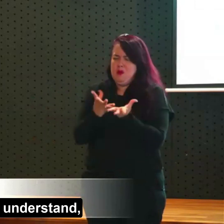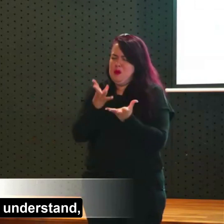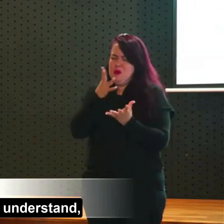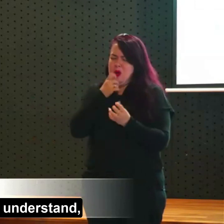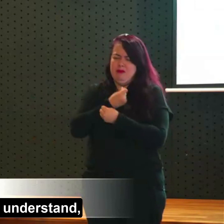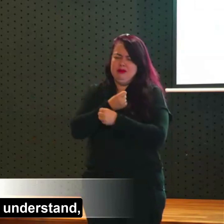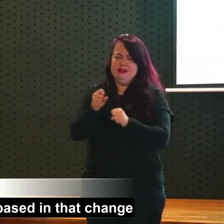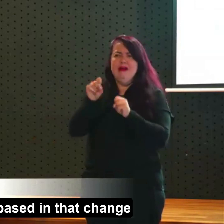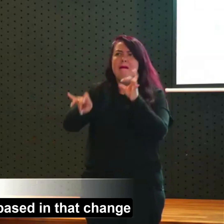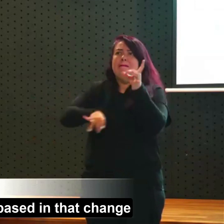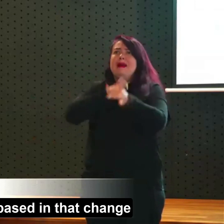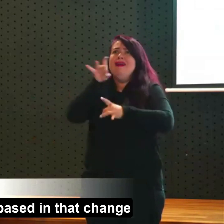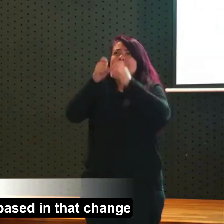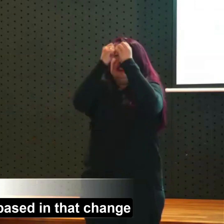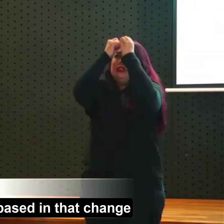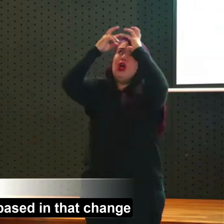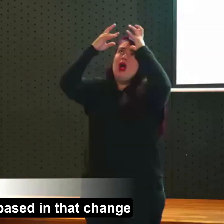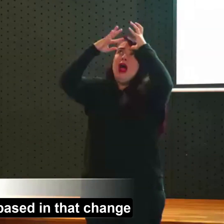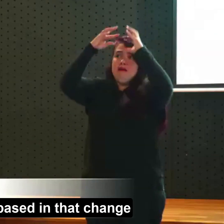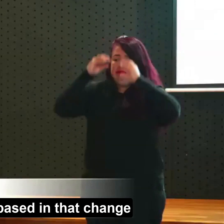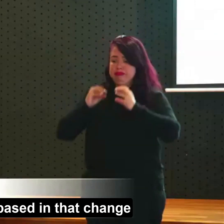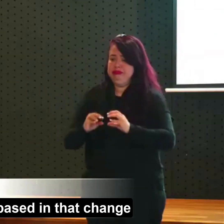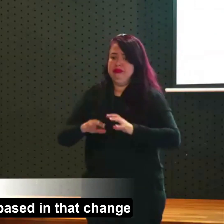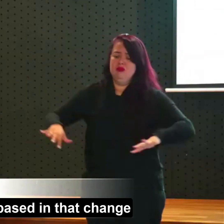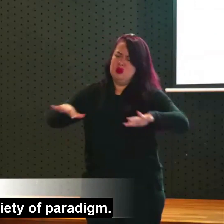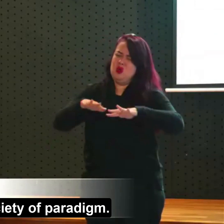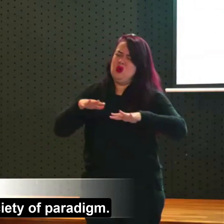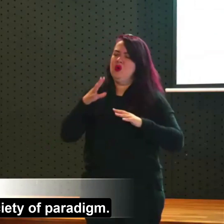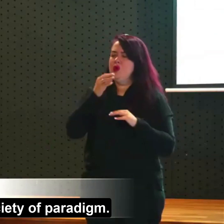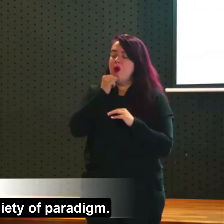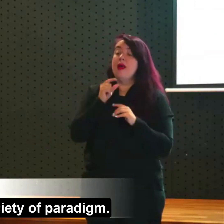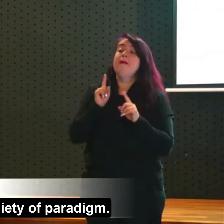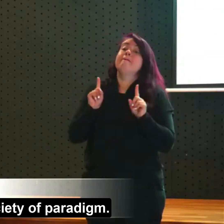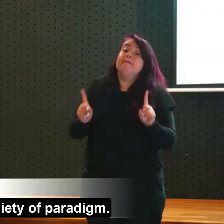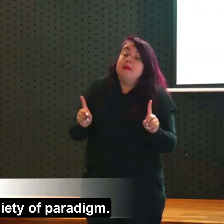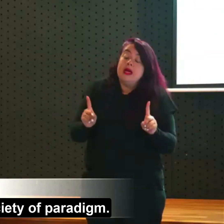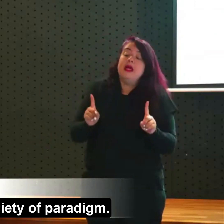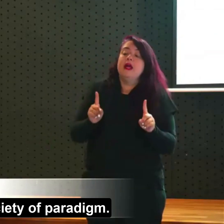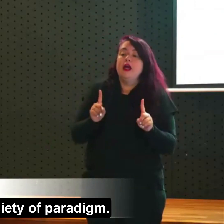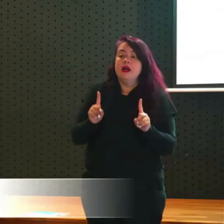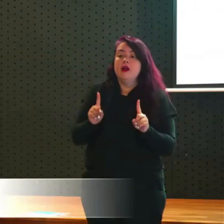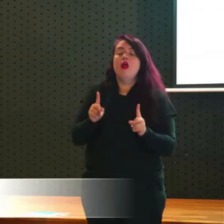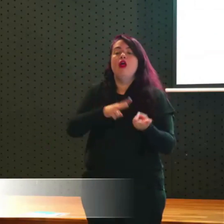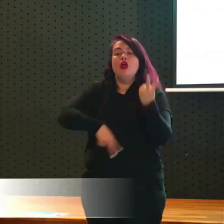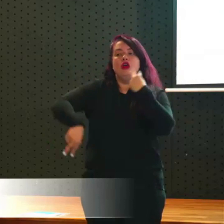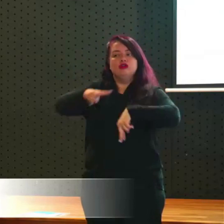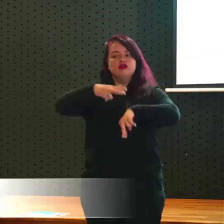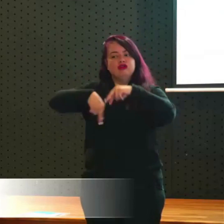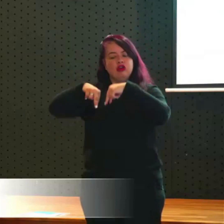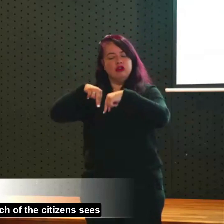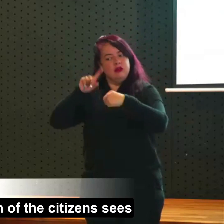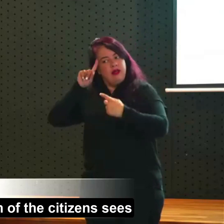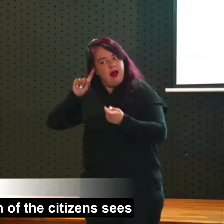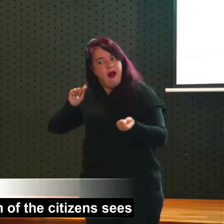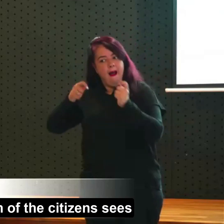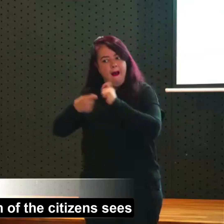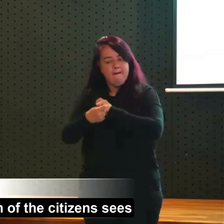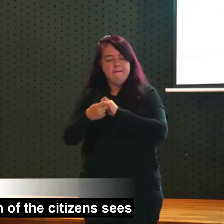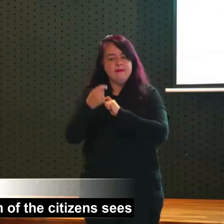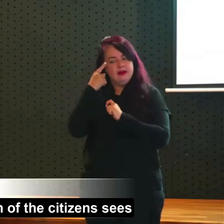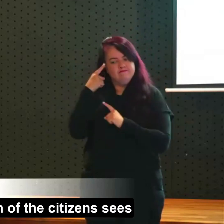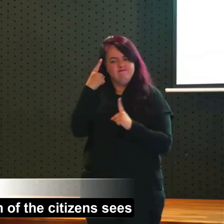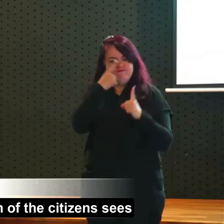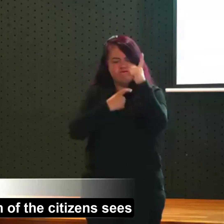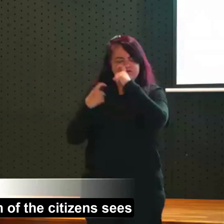but understanding that based in that change from society of paradigm on